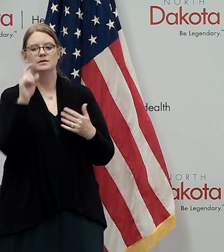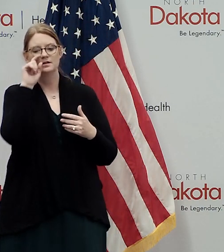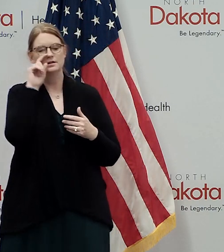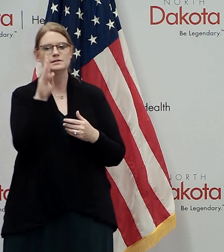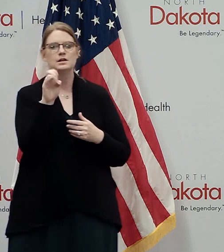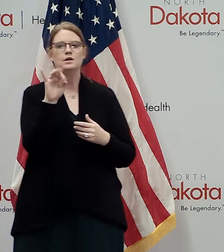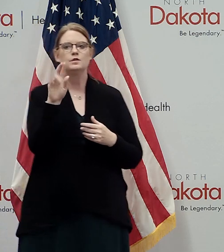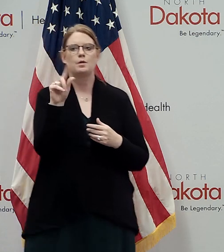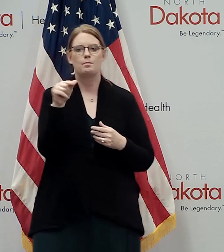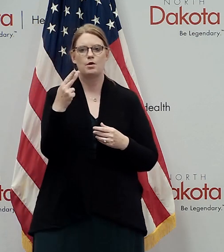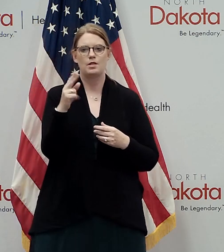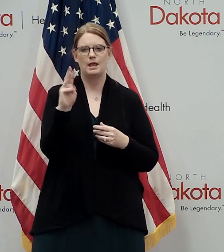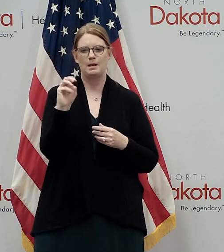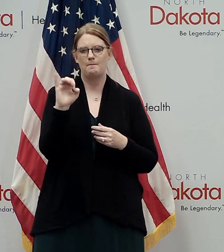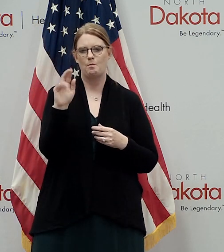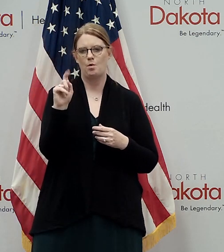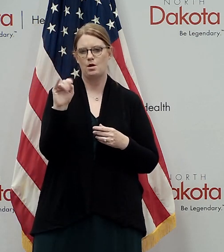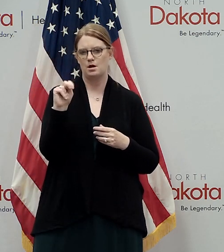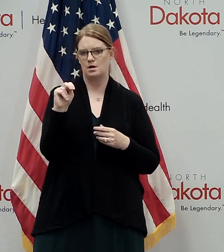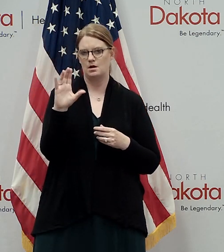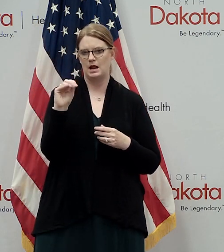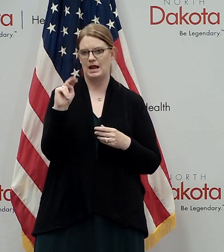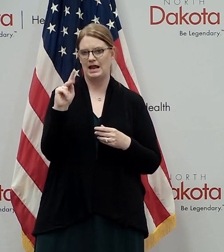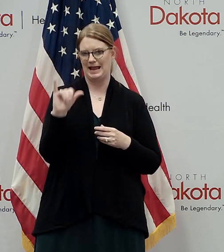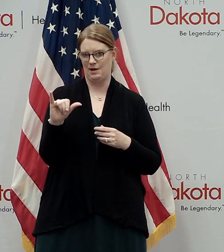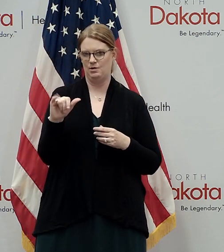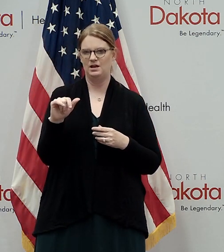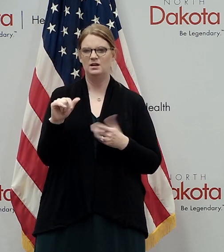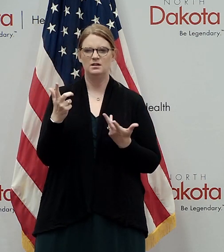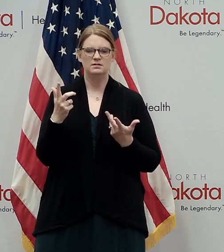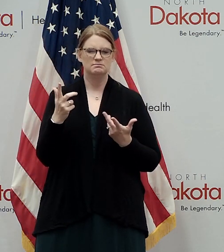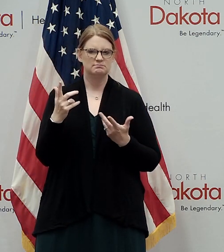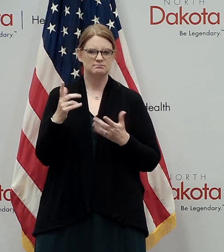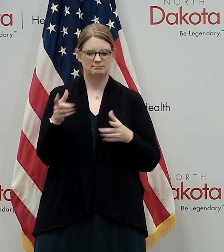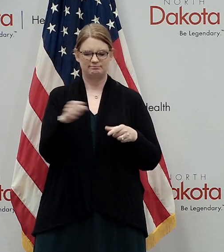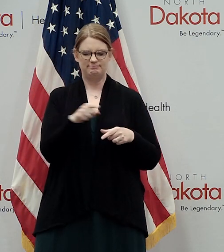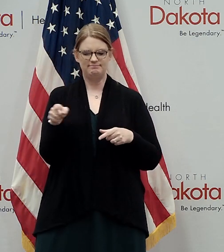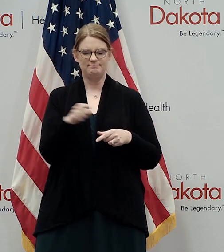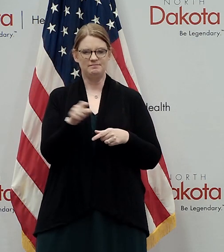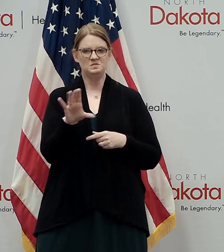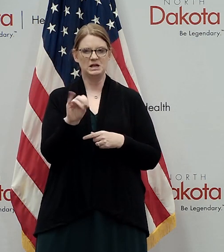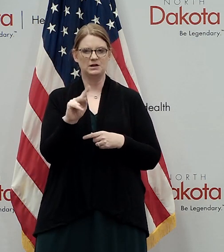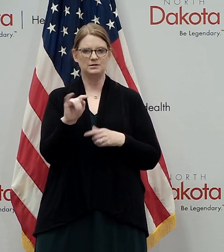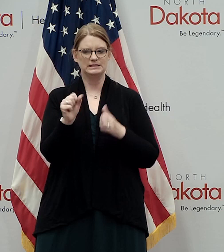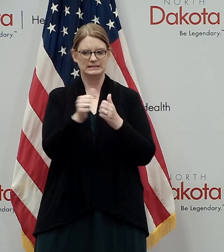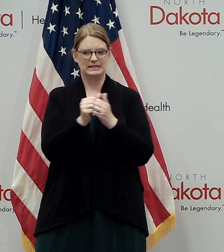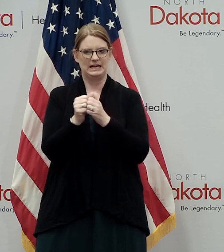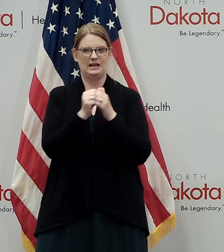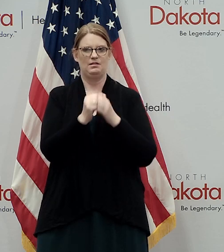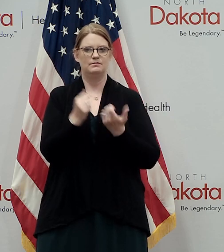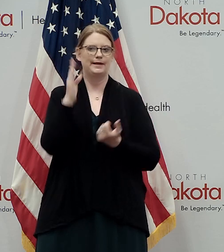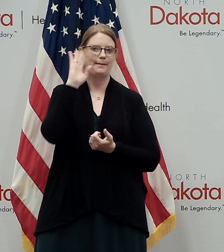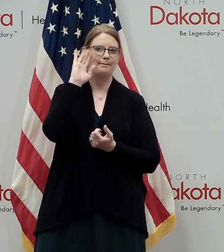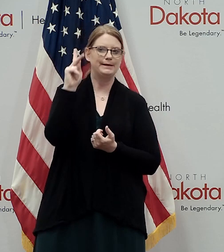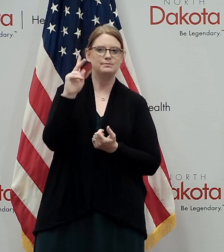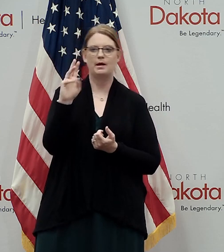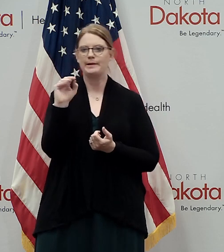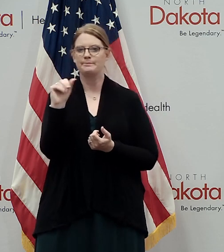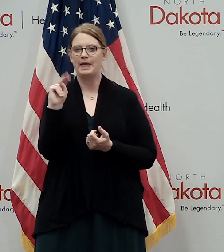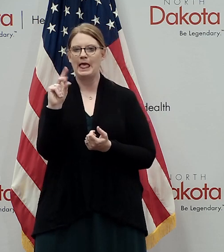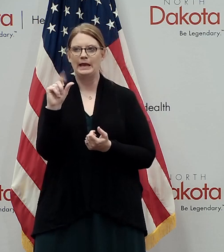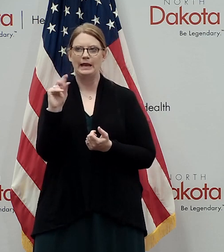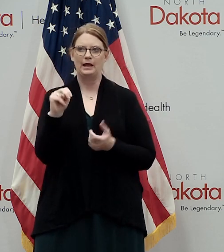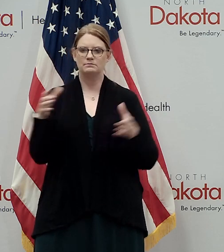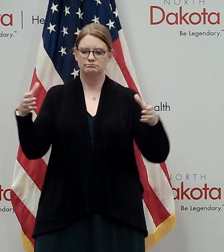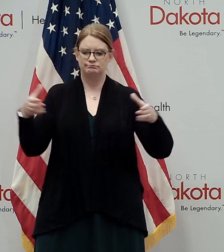County update. We offer Burley and Morton together as two because I think the number